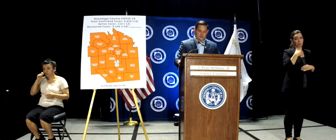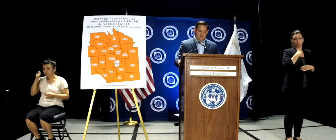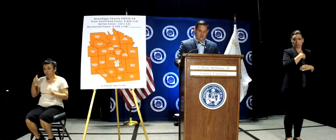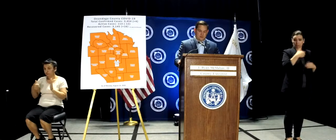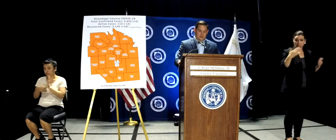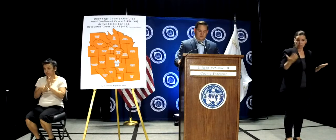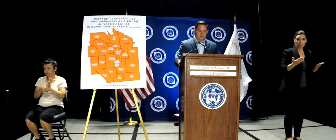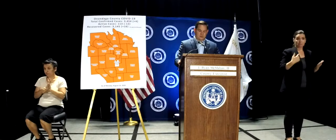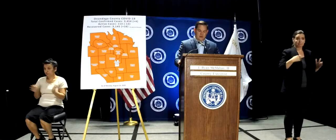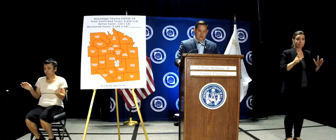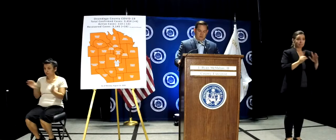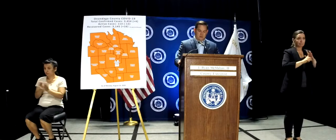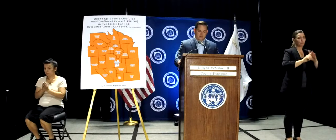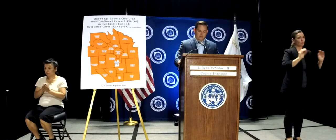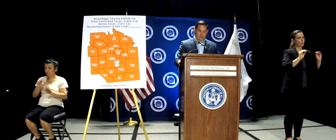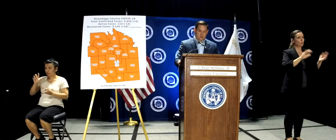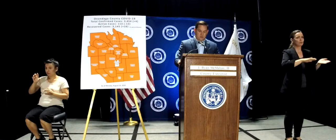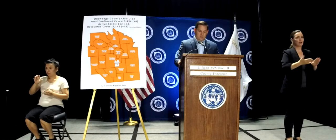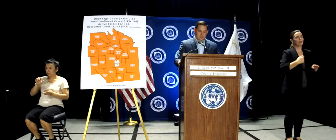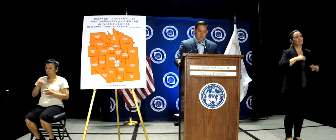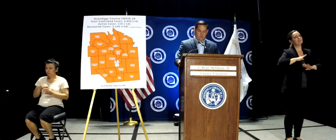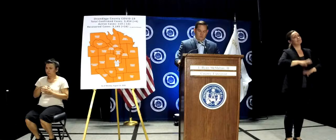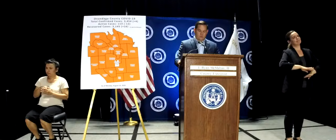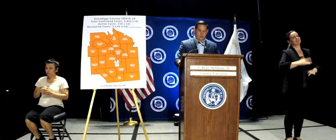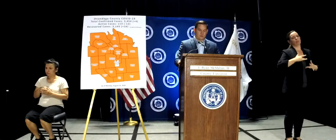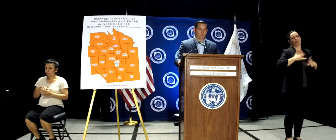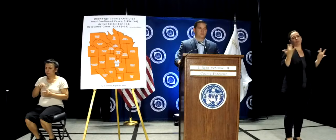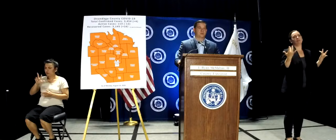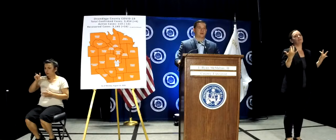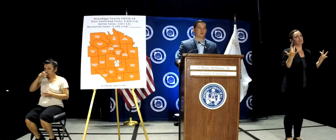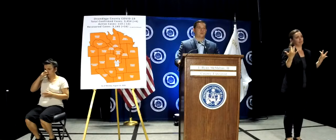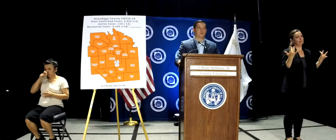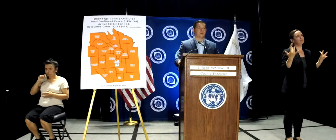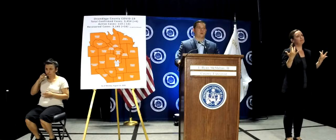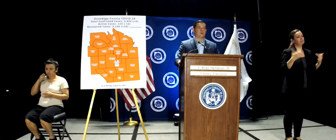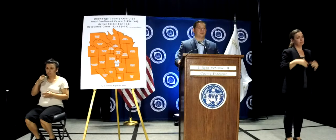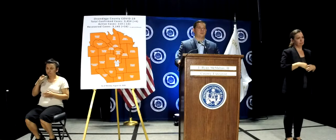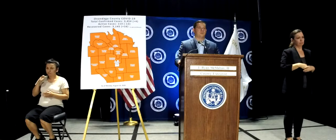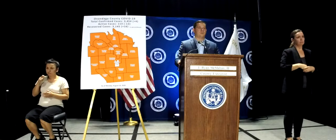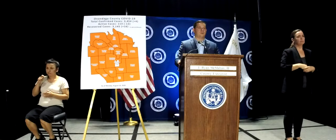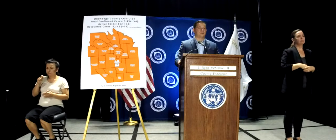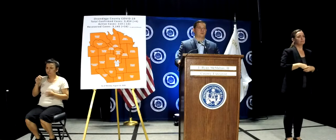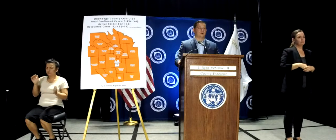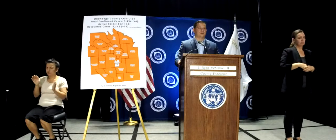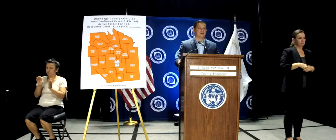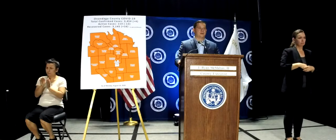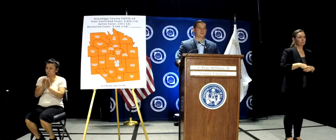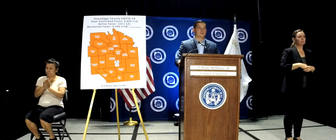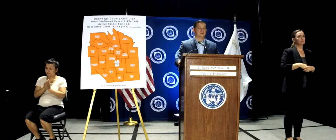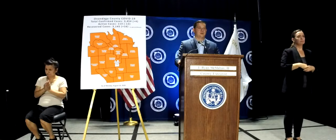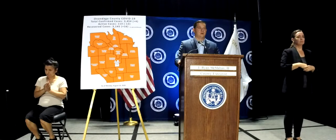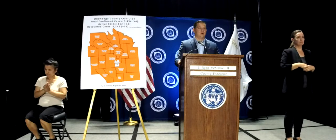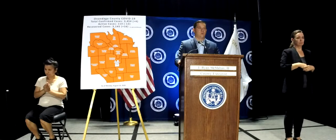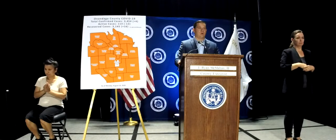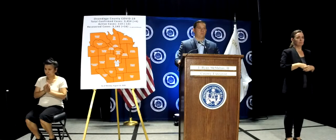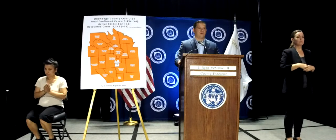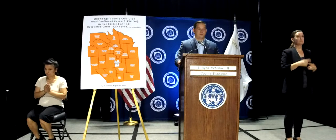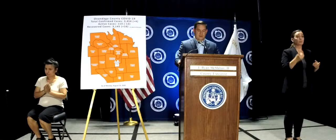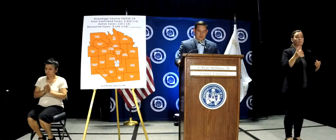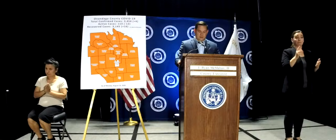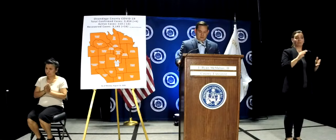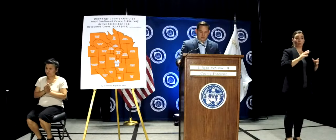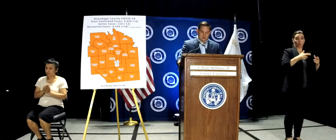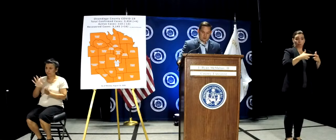807 tests yesterday in Onondaga County. Over the weekend, the region had over 5,200 tests, well